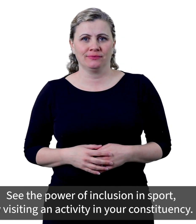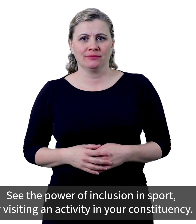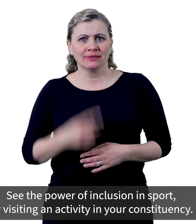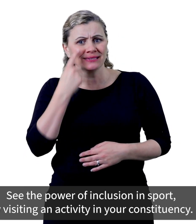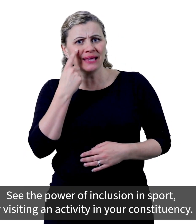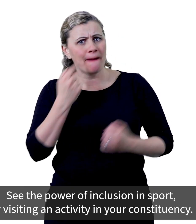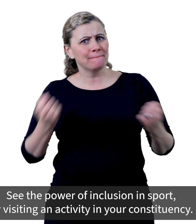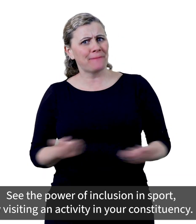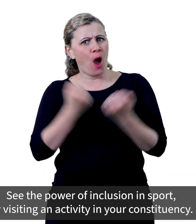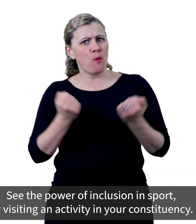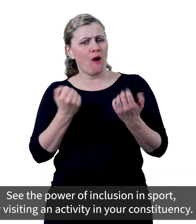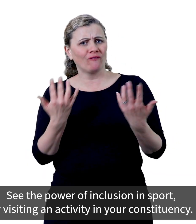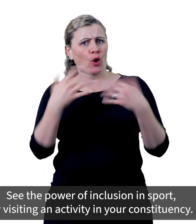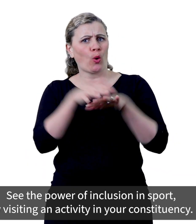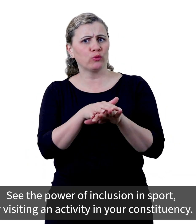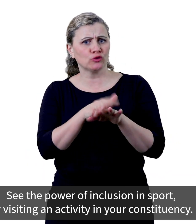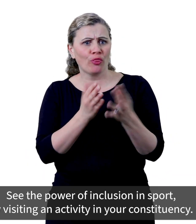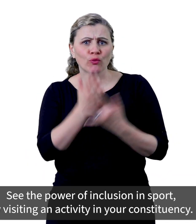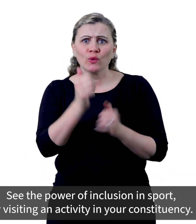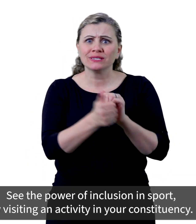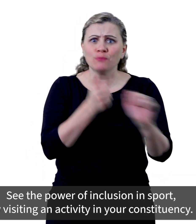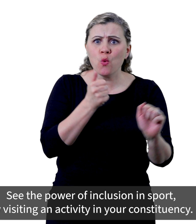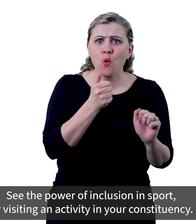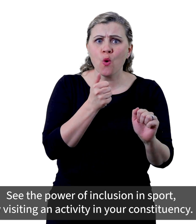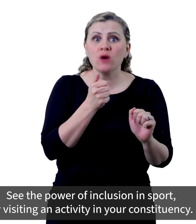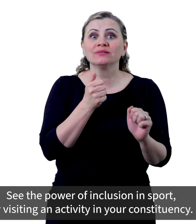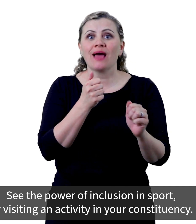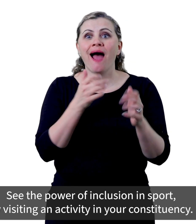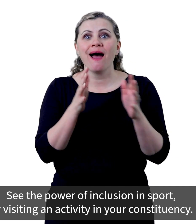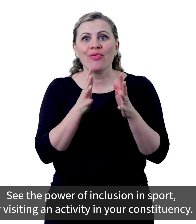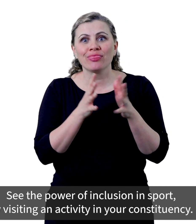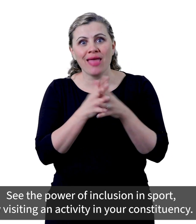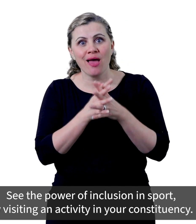See the power of inclusion in sport by visiting an activity in your constituency.